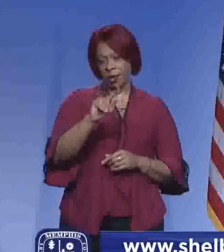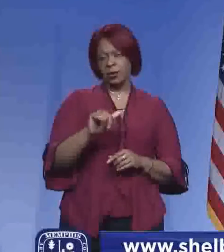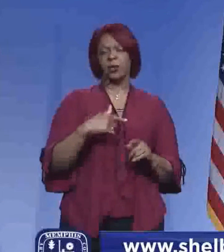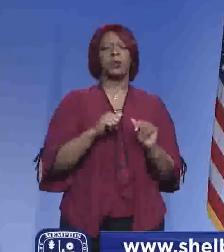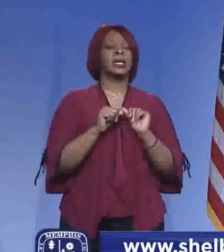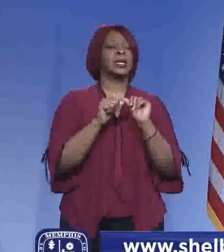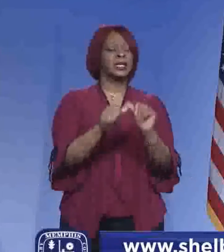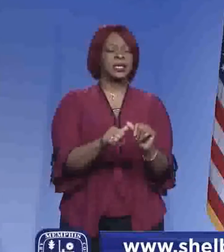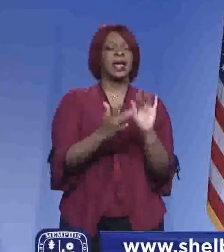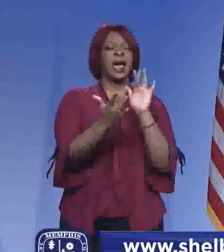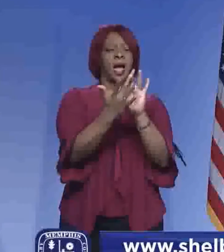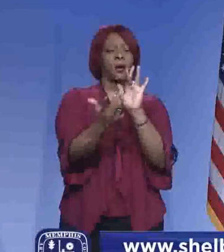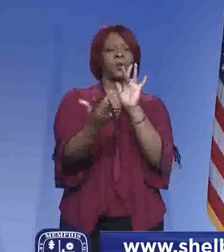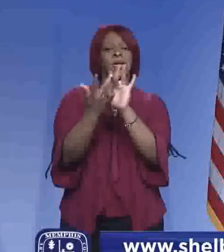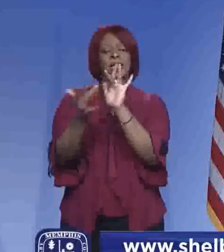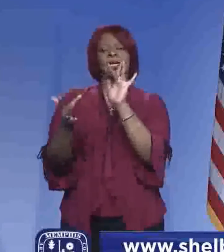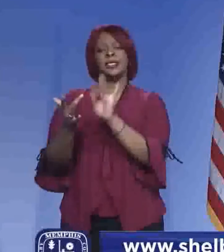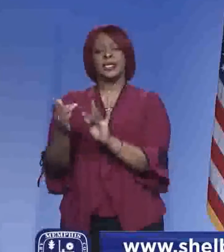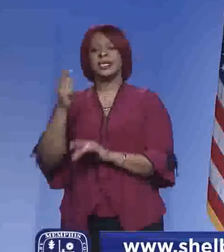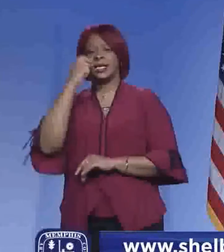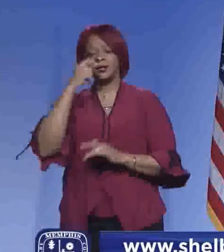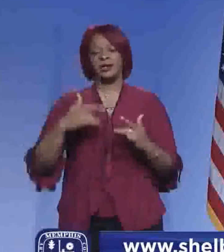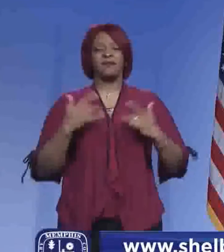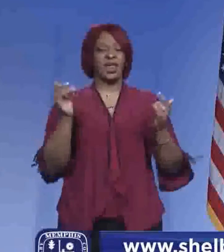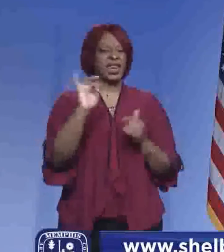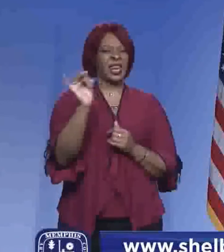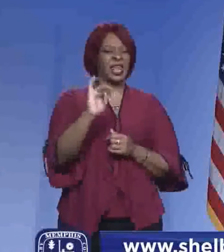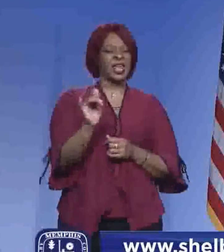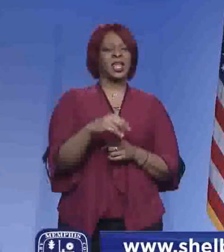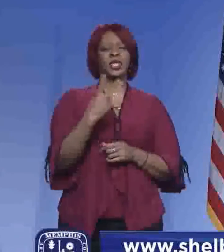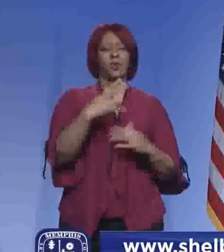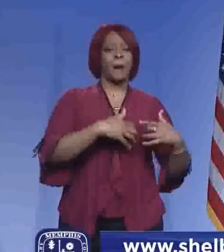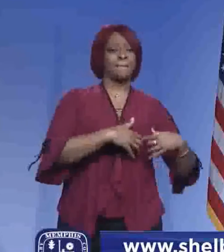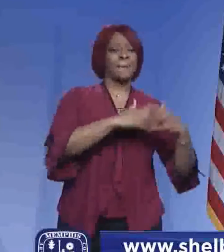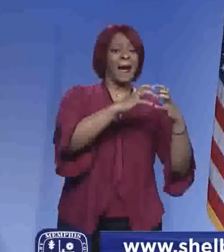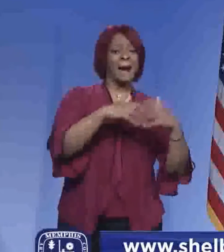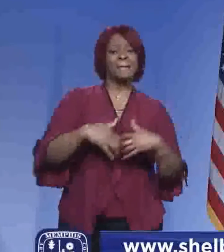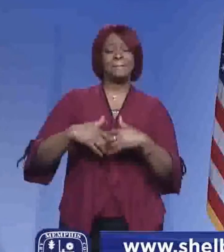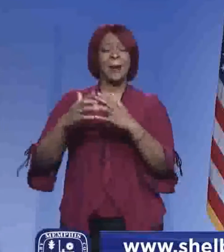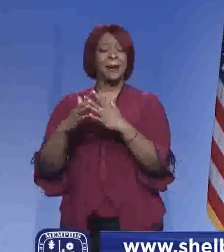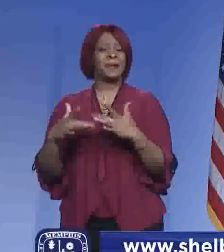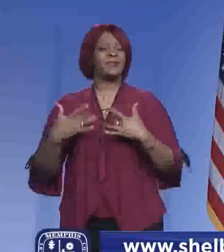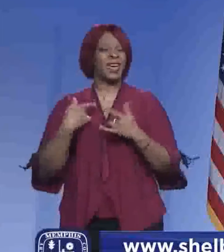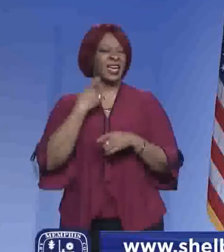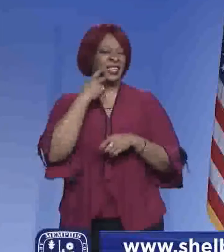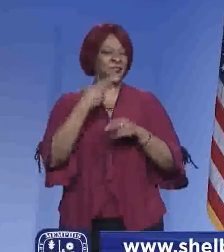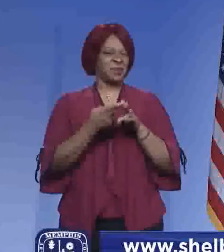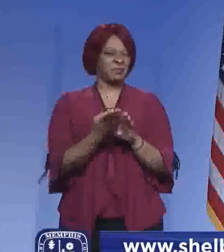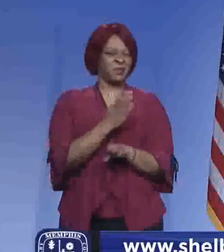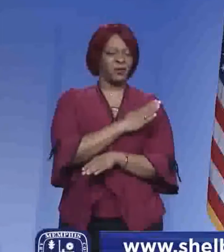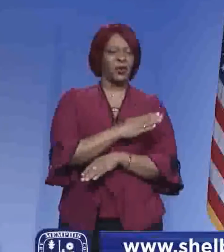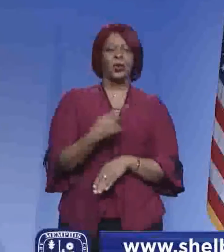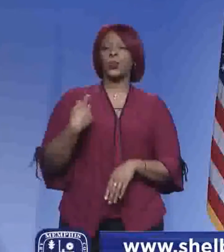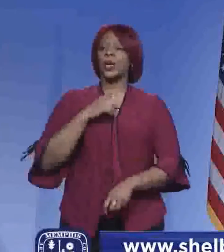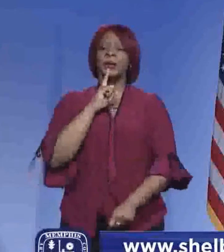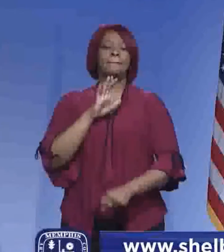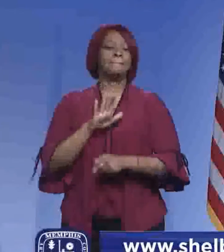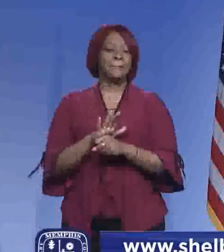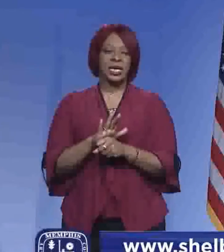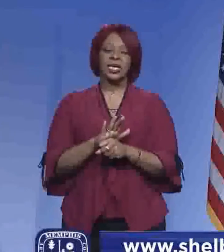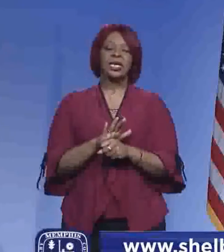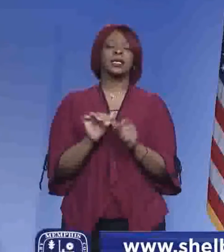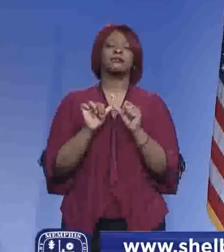continue to do outreach testing events like the two pop-up events that I mentioned earlier. So we're committed to